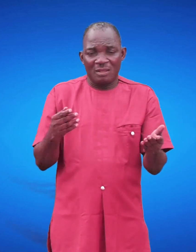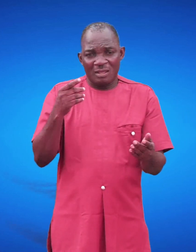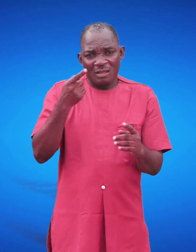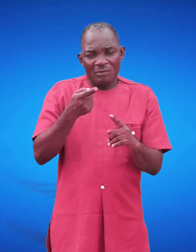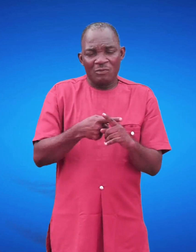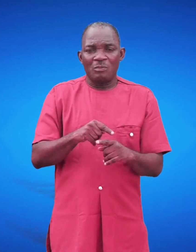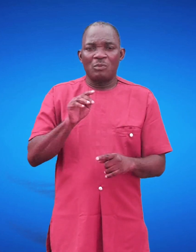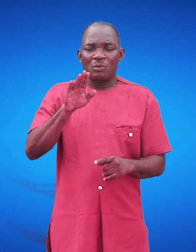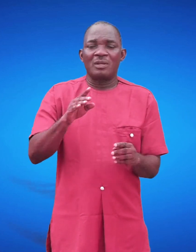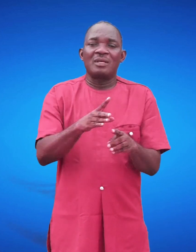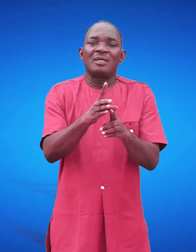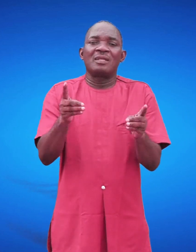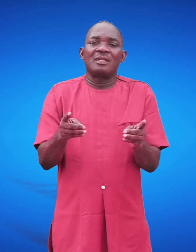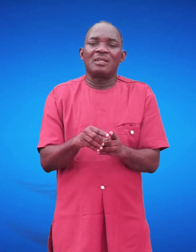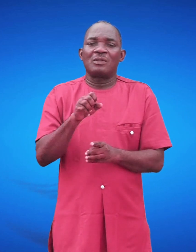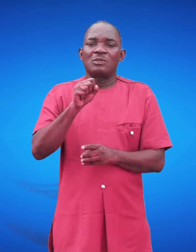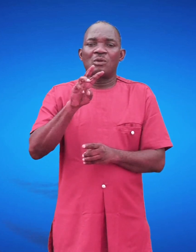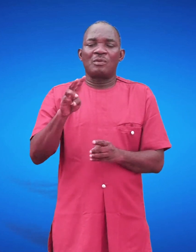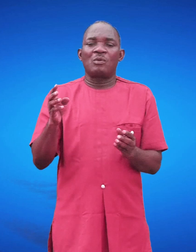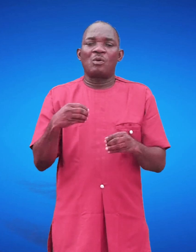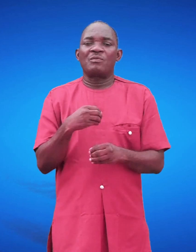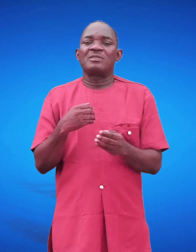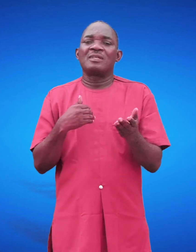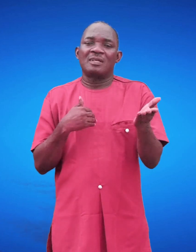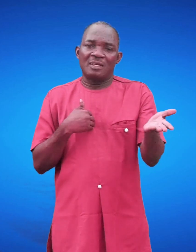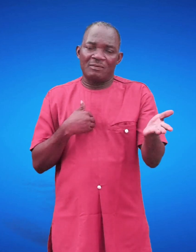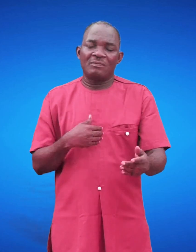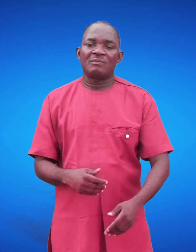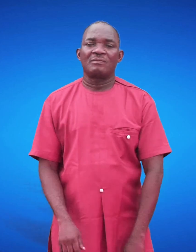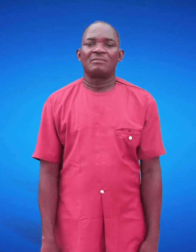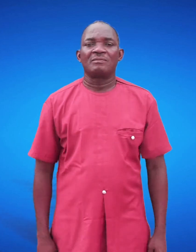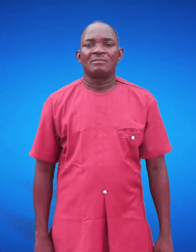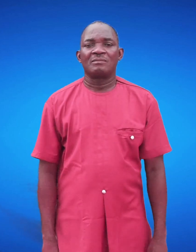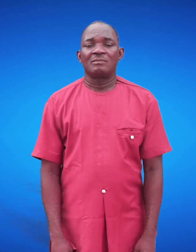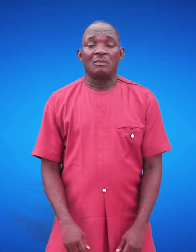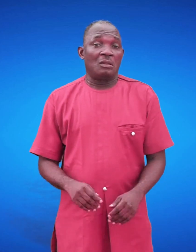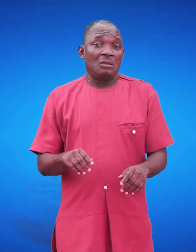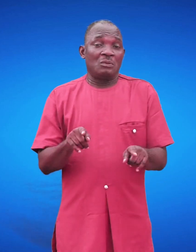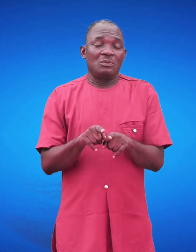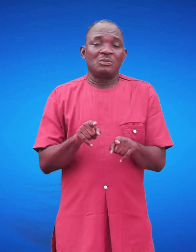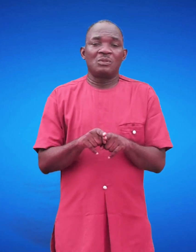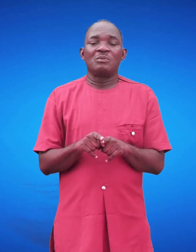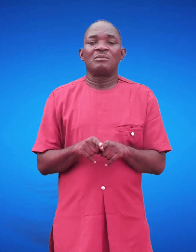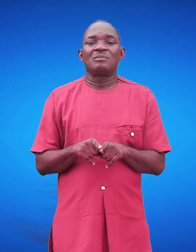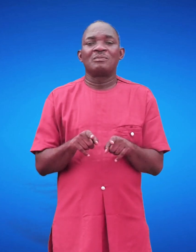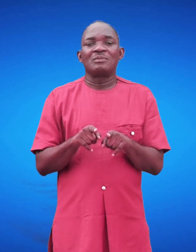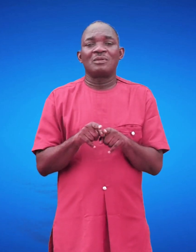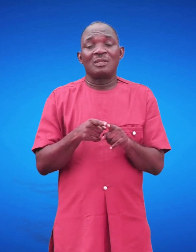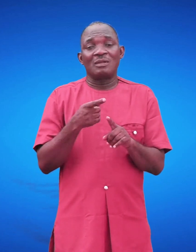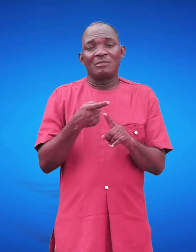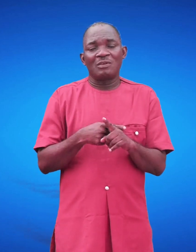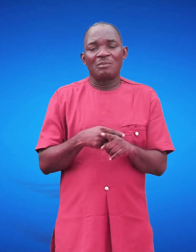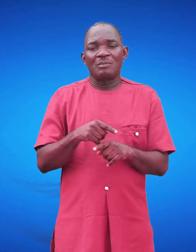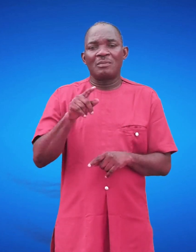your district social welfare offices and also from the LEAP